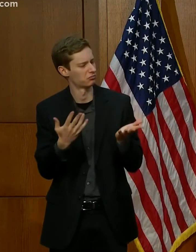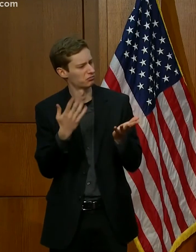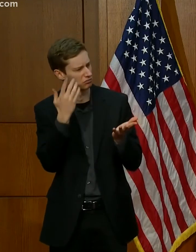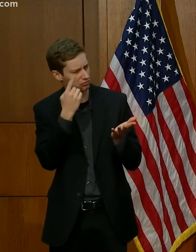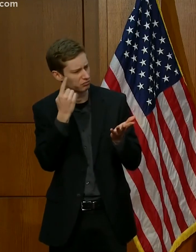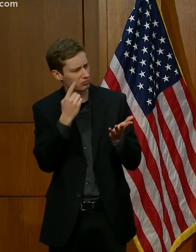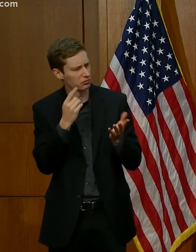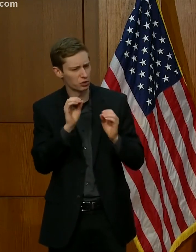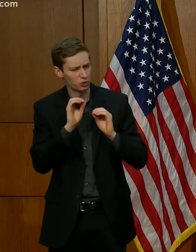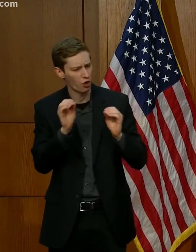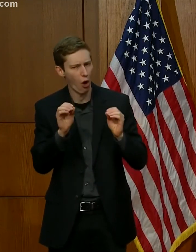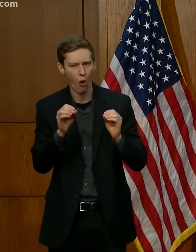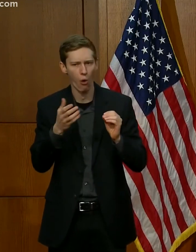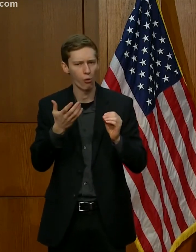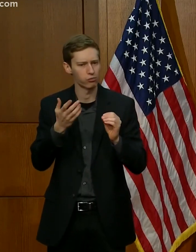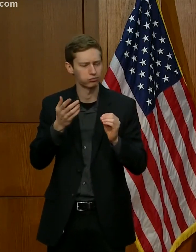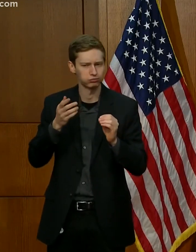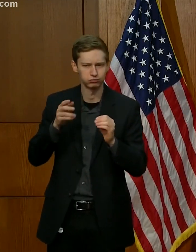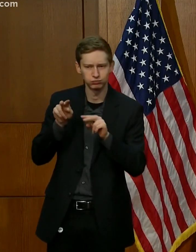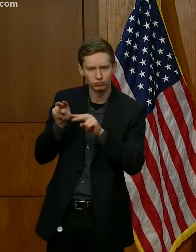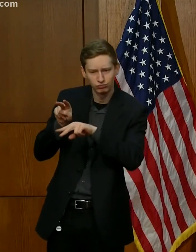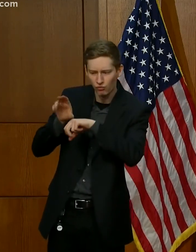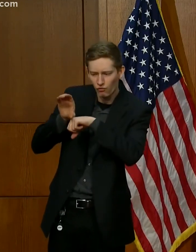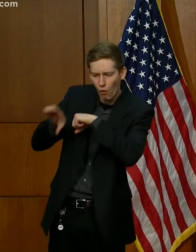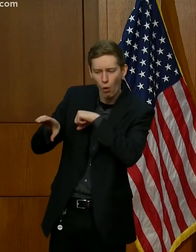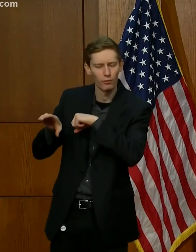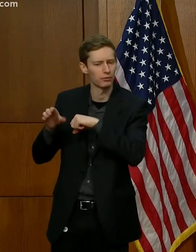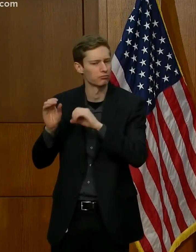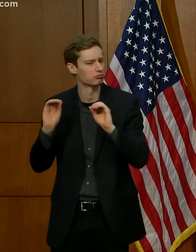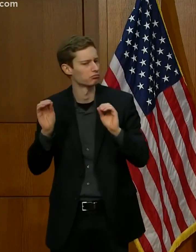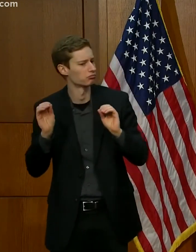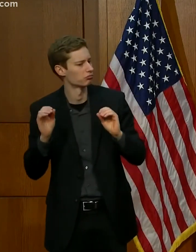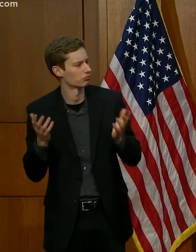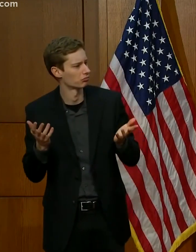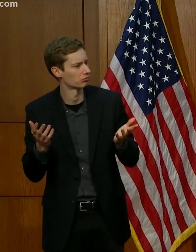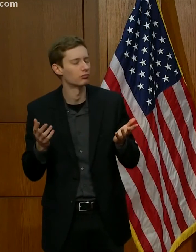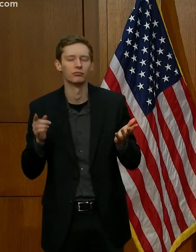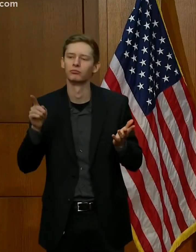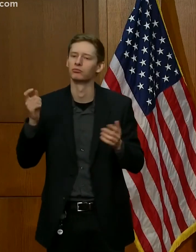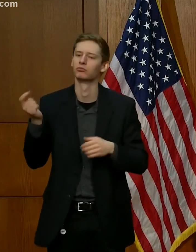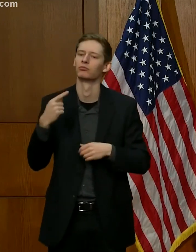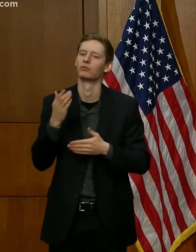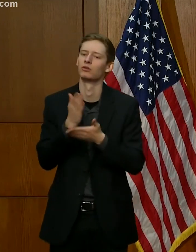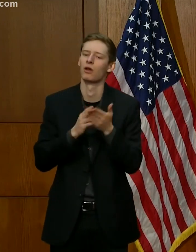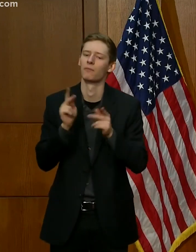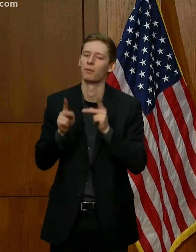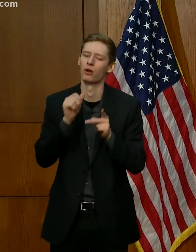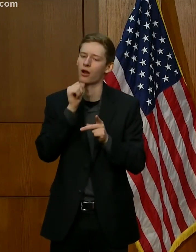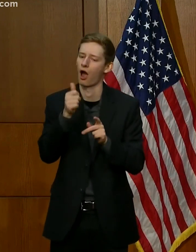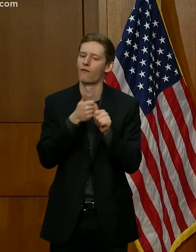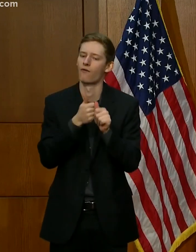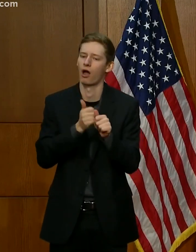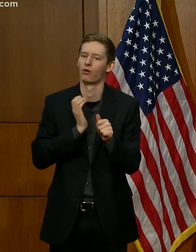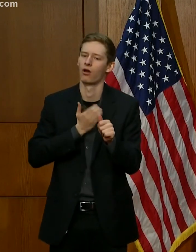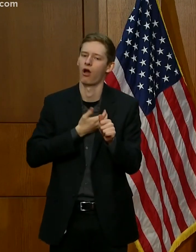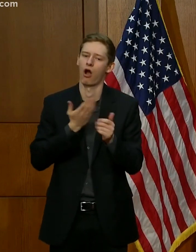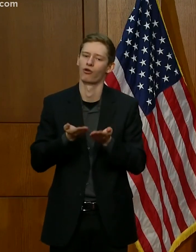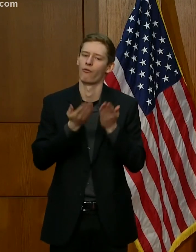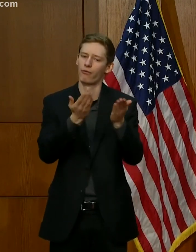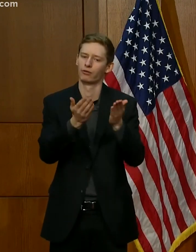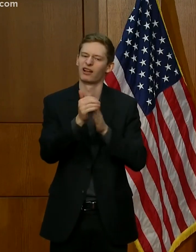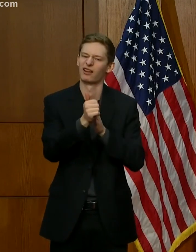that we may not be seeing, or? No, Andre, the question was people that are non-compliant with our guidelines. We